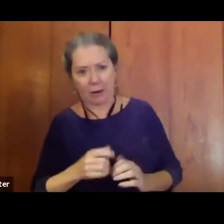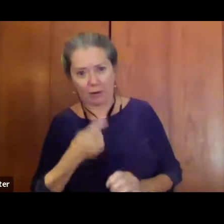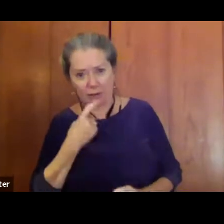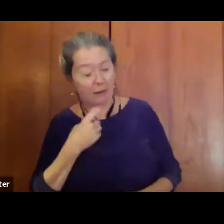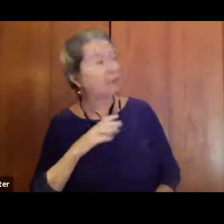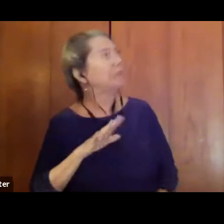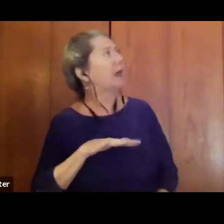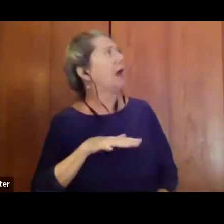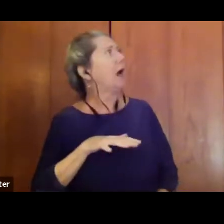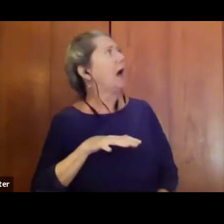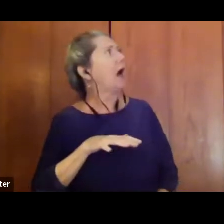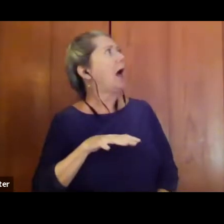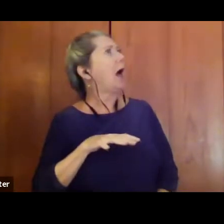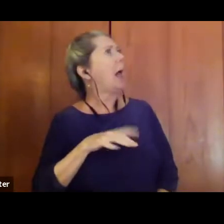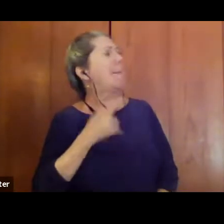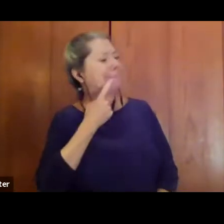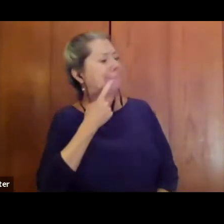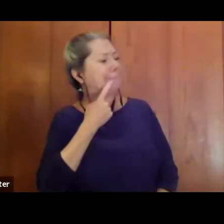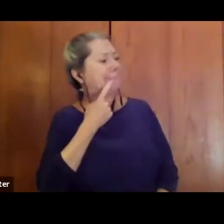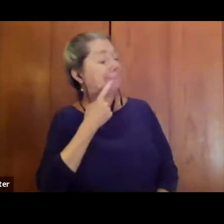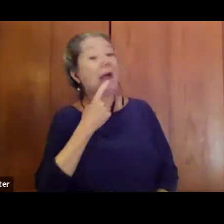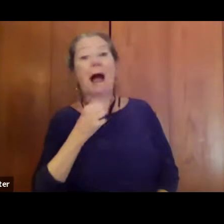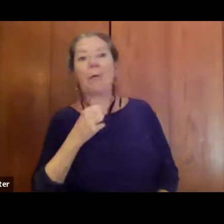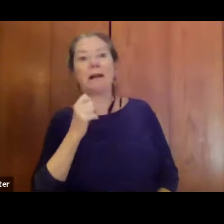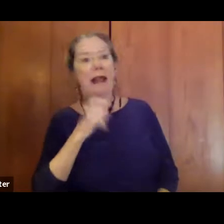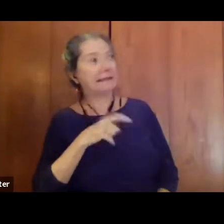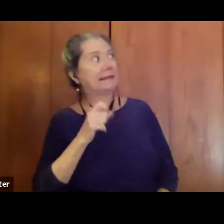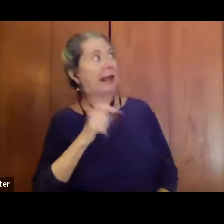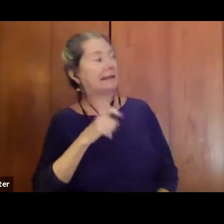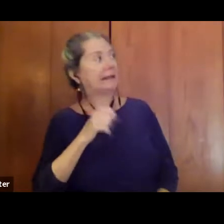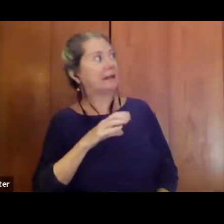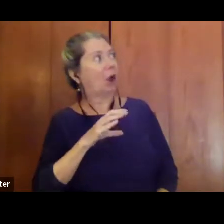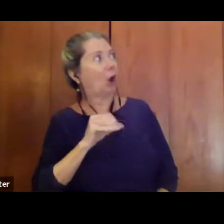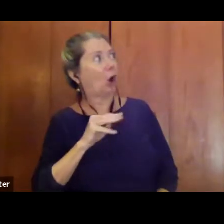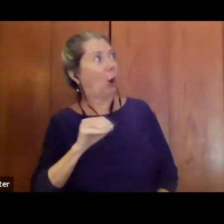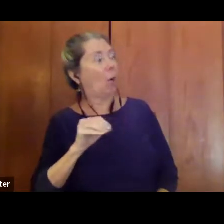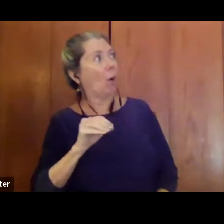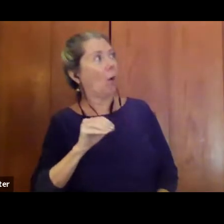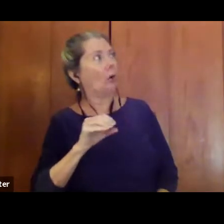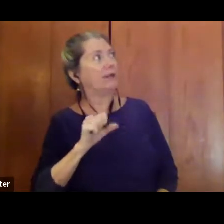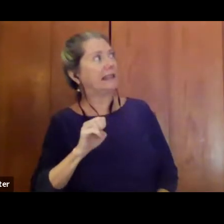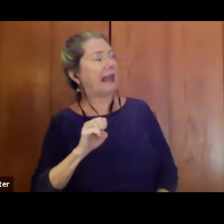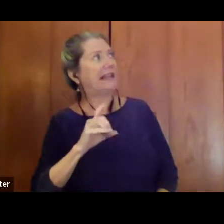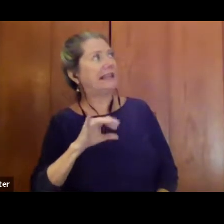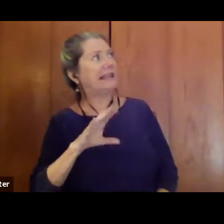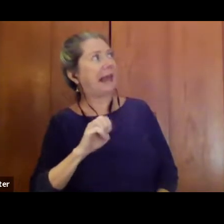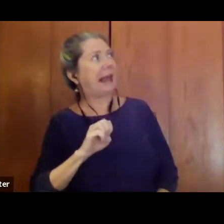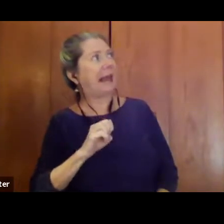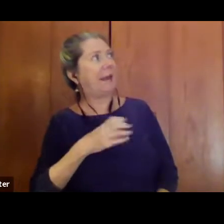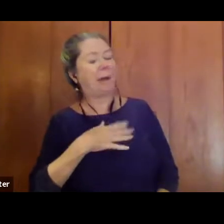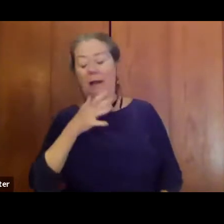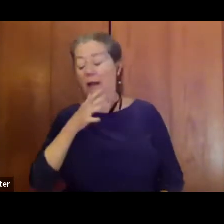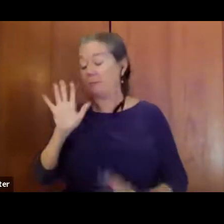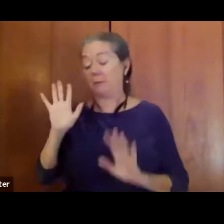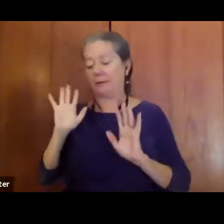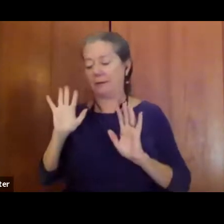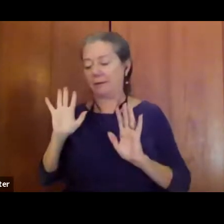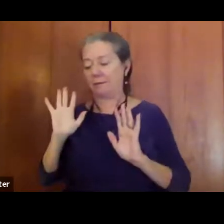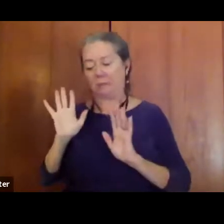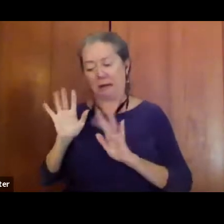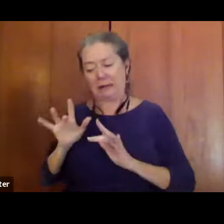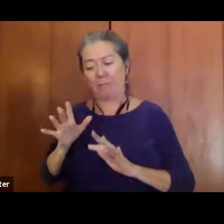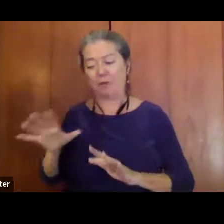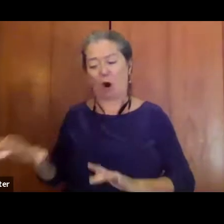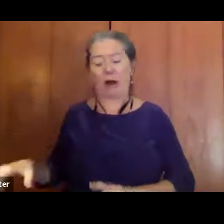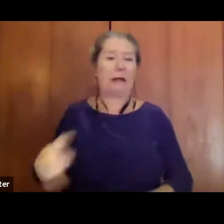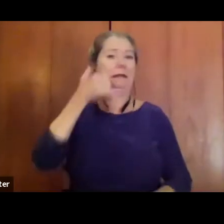And after about 3 or 4 ¿Cómo se dices? At that point, my mom would take pity on me and take the phone back. So that was the conundrum.